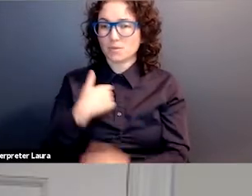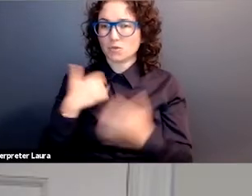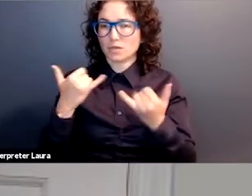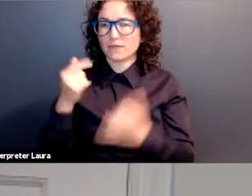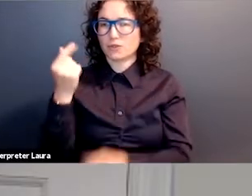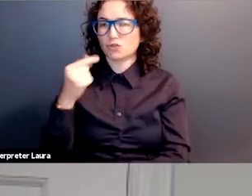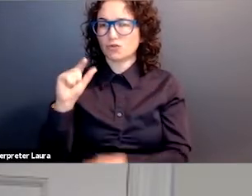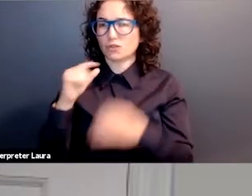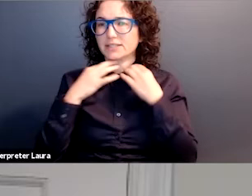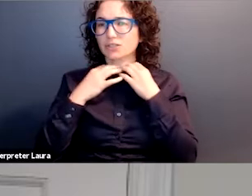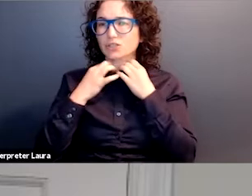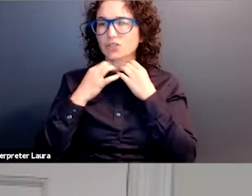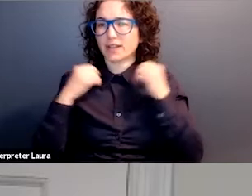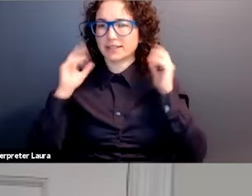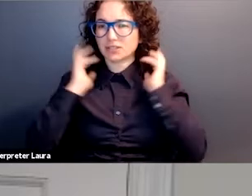and scarf today.